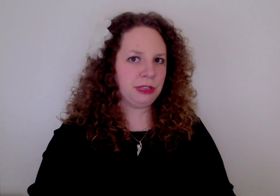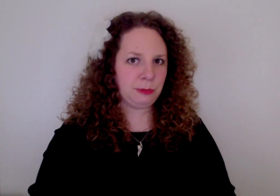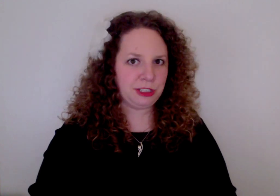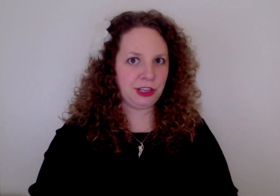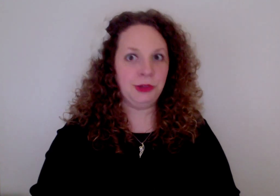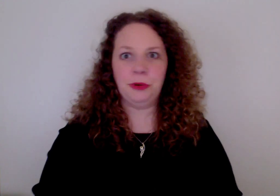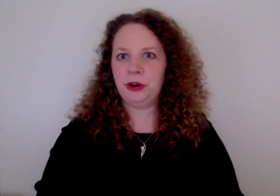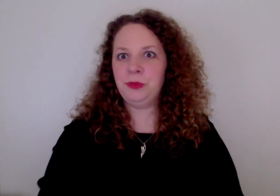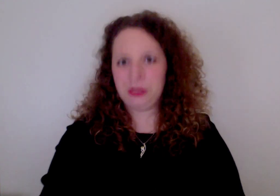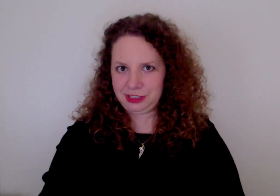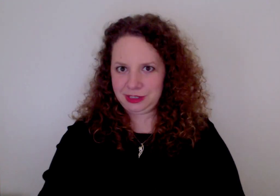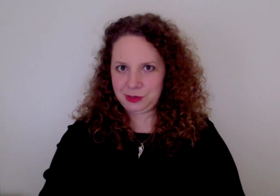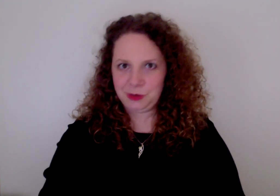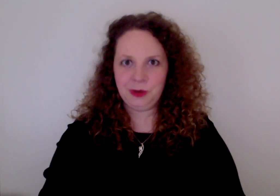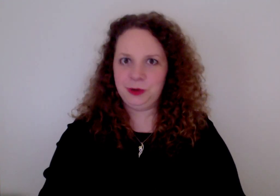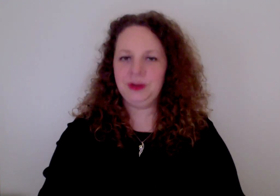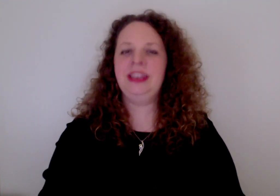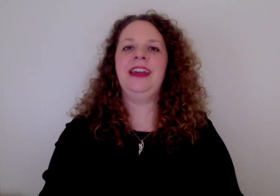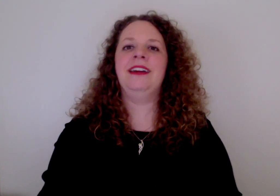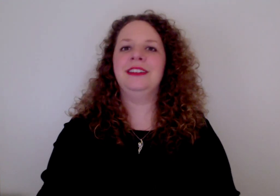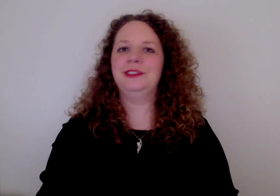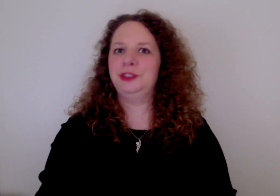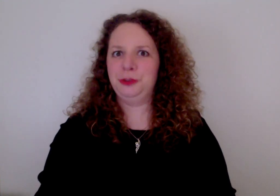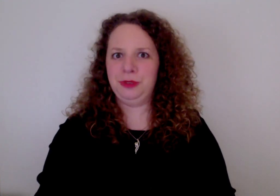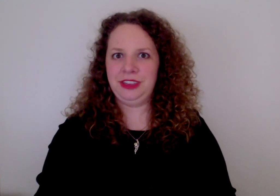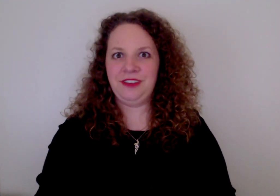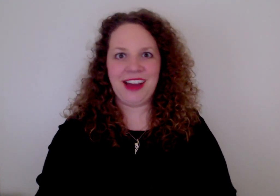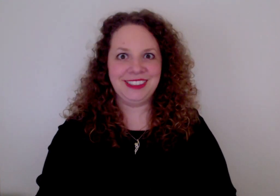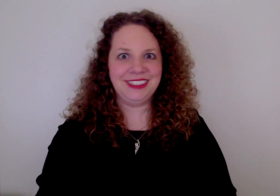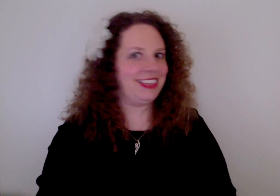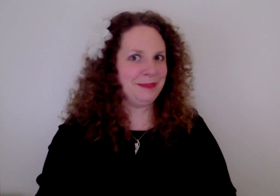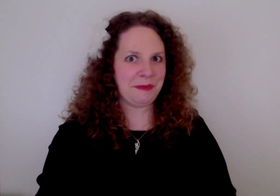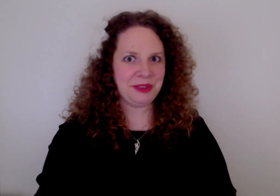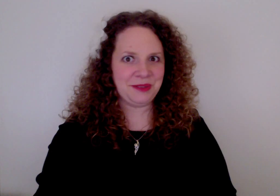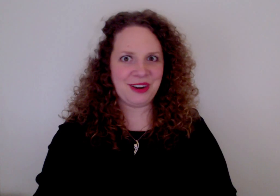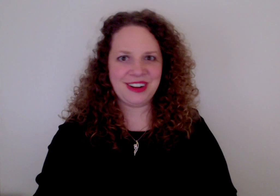expressing your willingness to agree and do what they've asked. Keep up the good work.